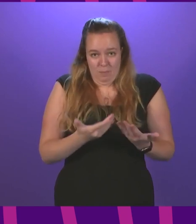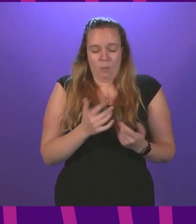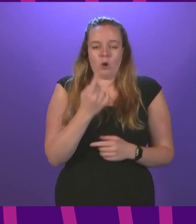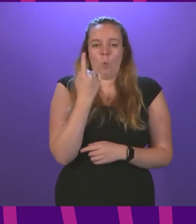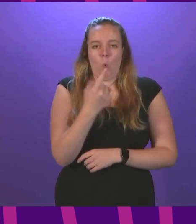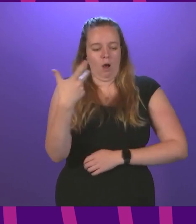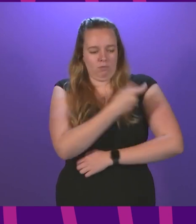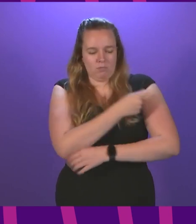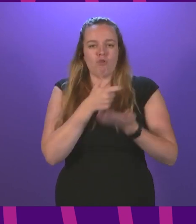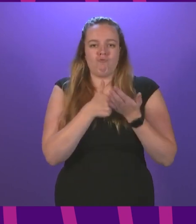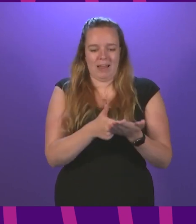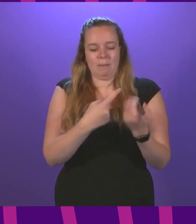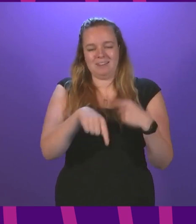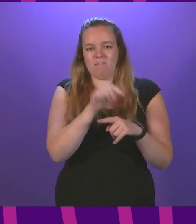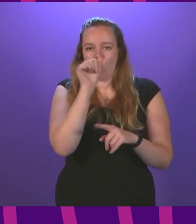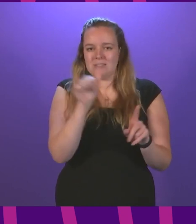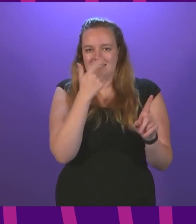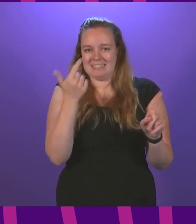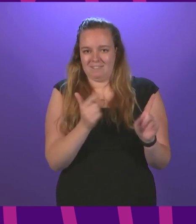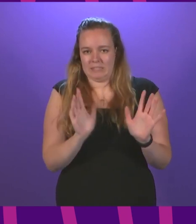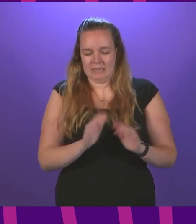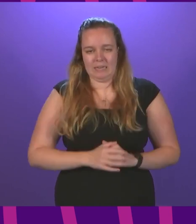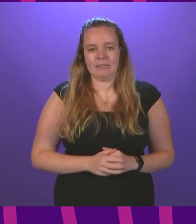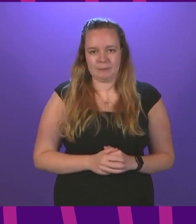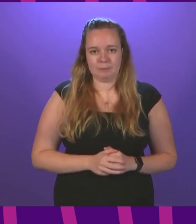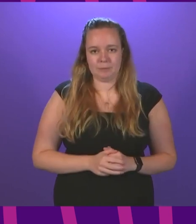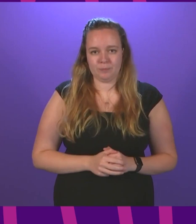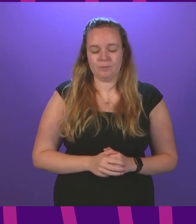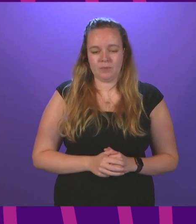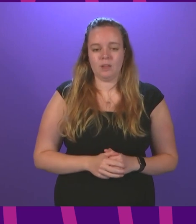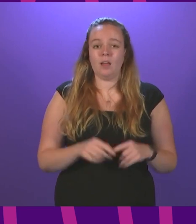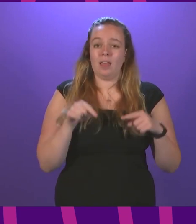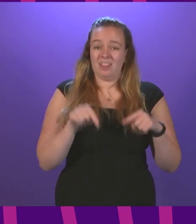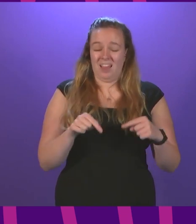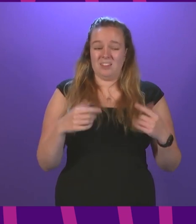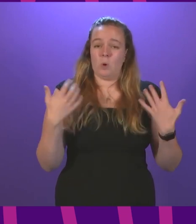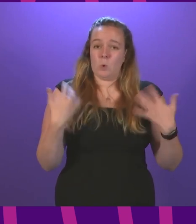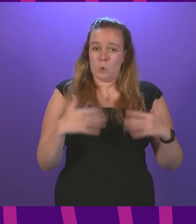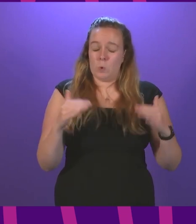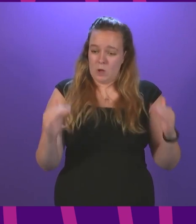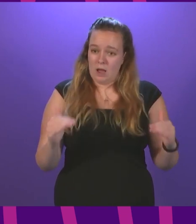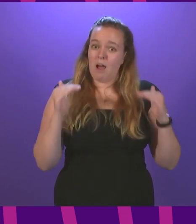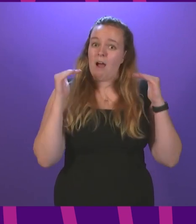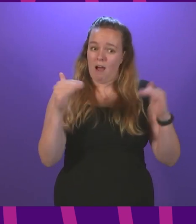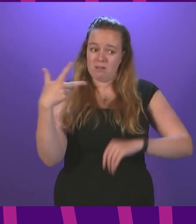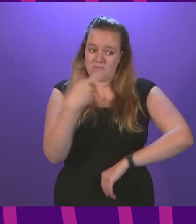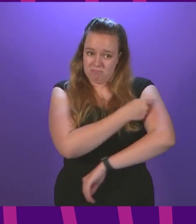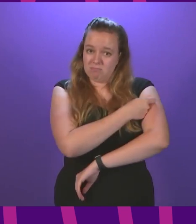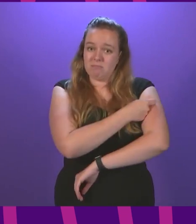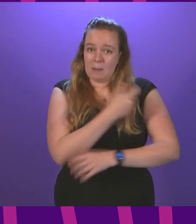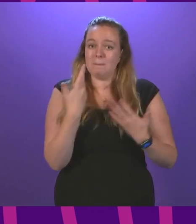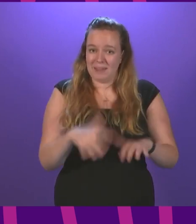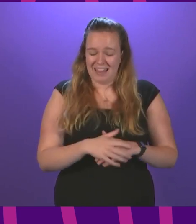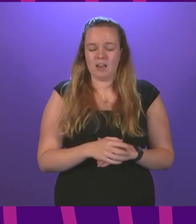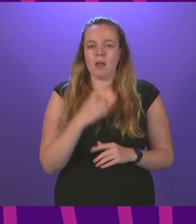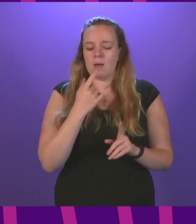a single dose is recommended for this age group. These are exceptionally high uptake rates, but as